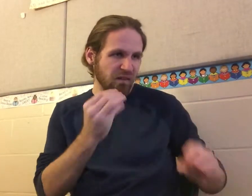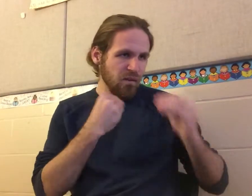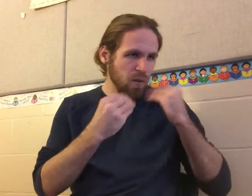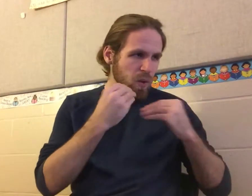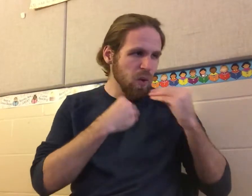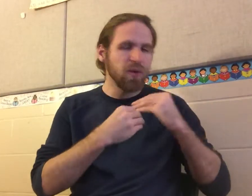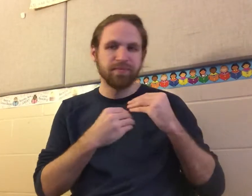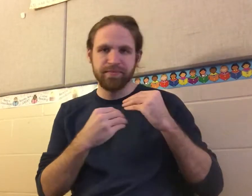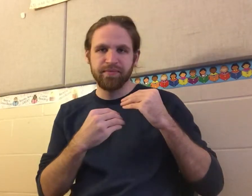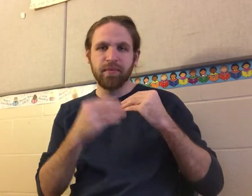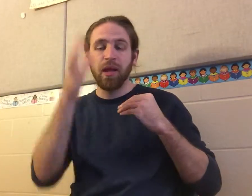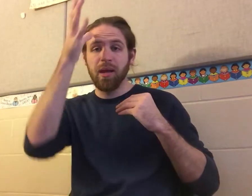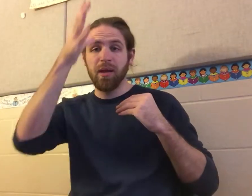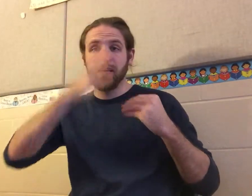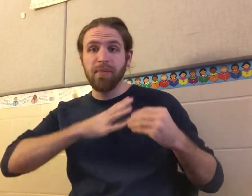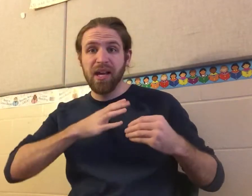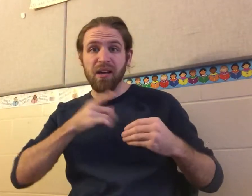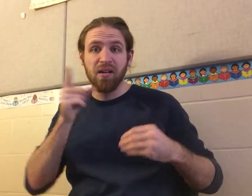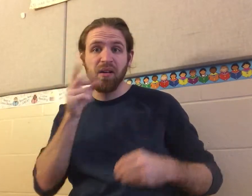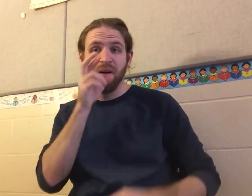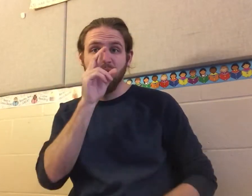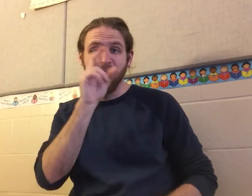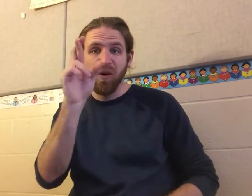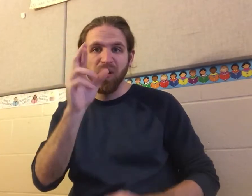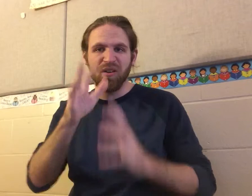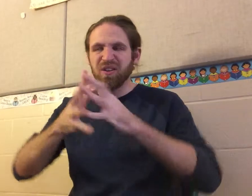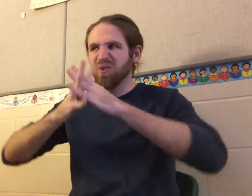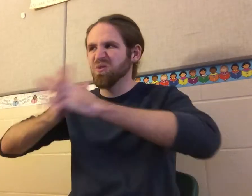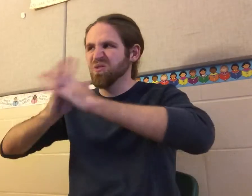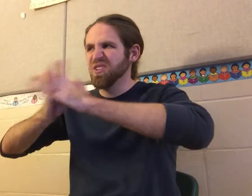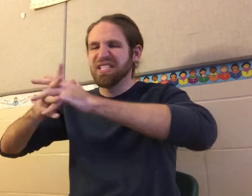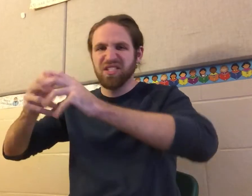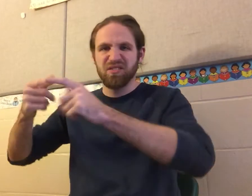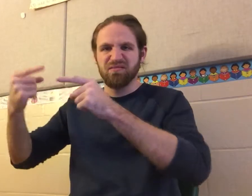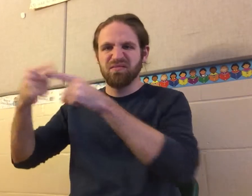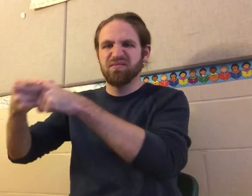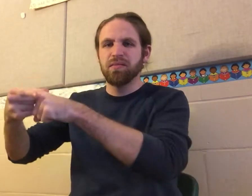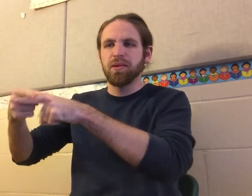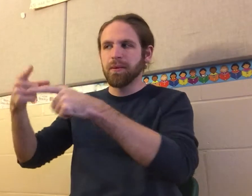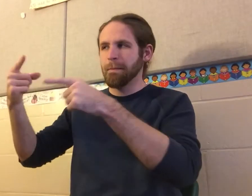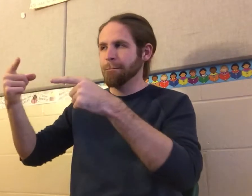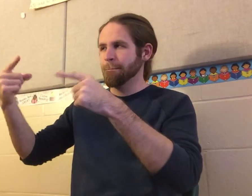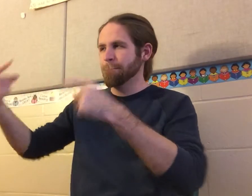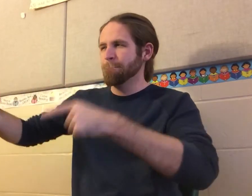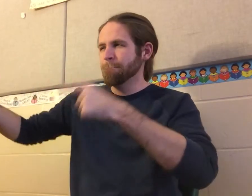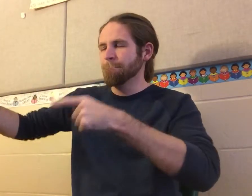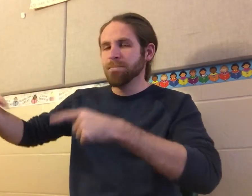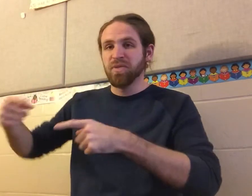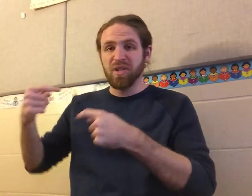Male rhinoceros beetles use the horn for wrestling with other males in an effort to win over a female beetle.